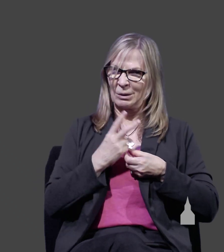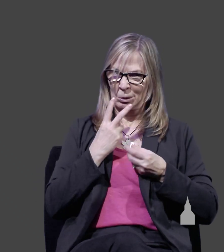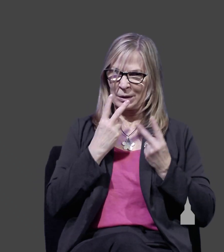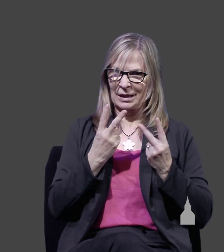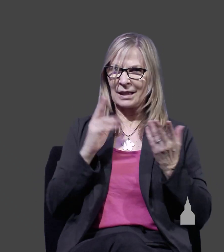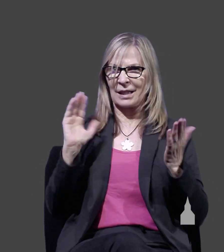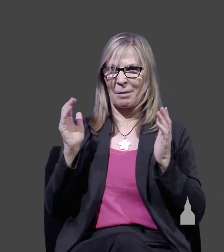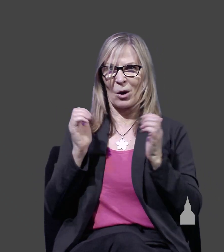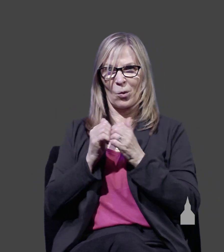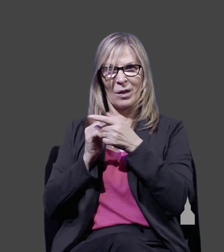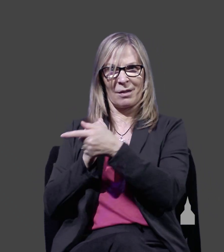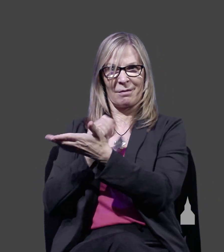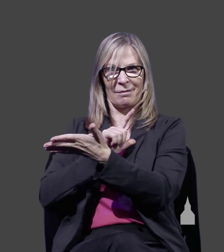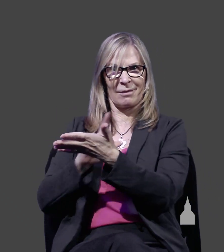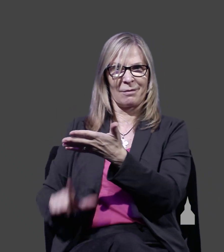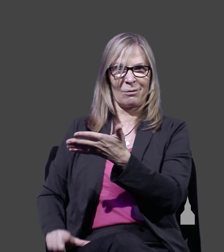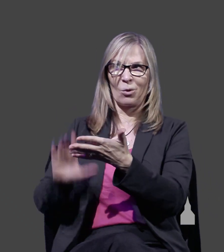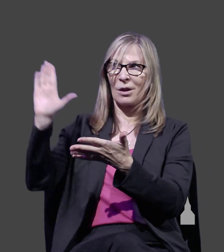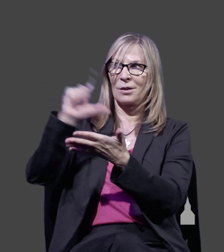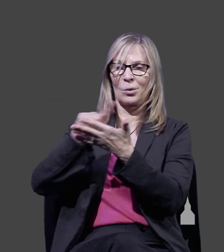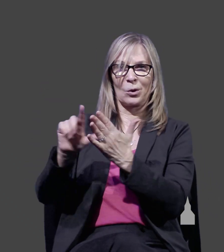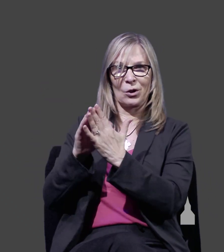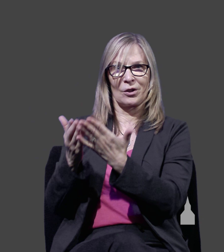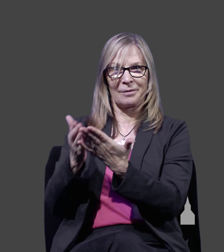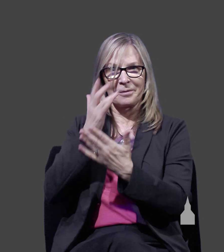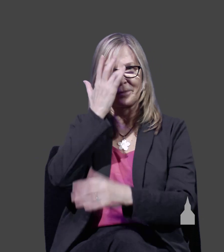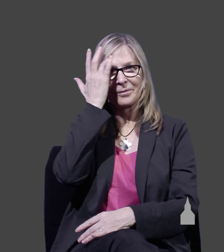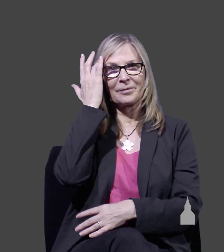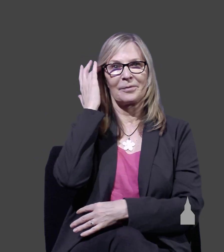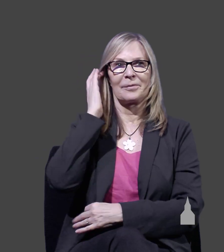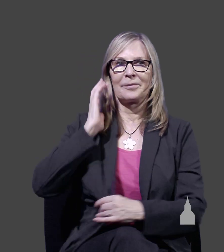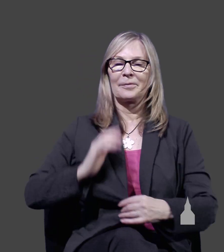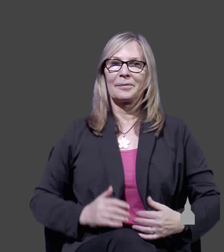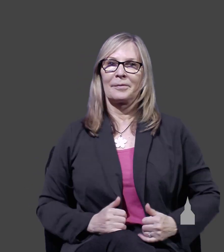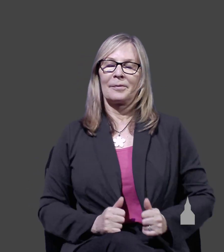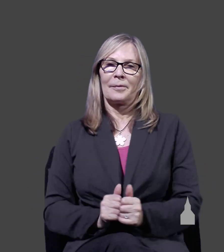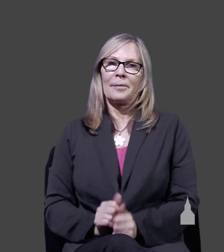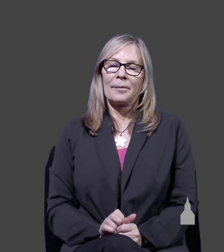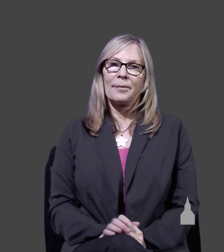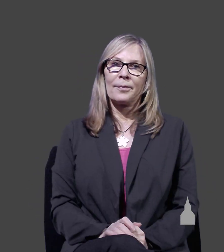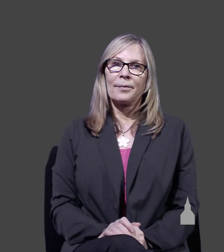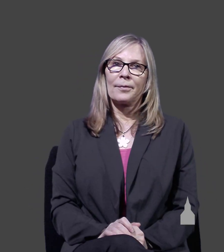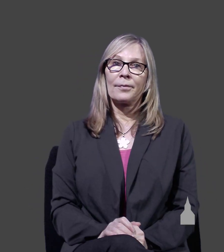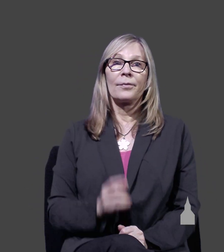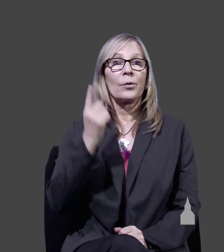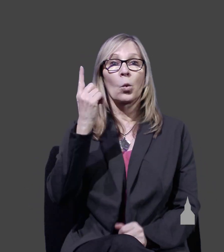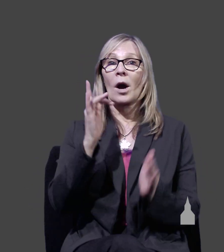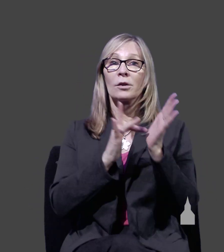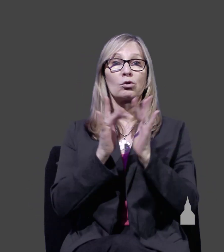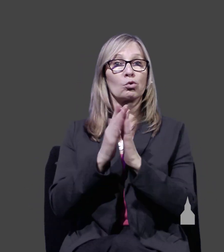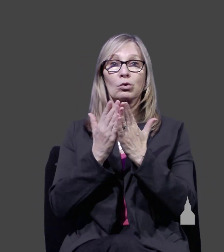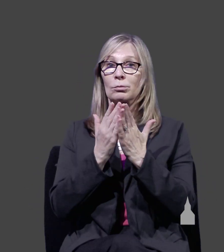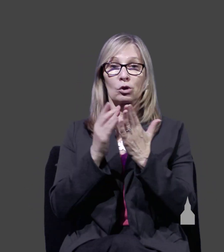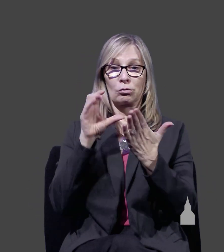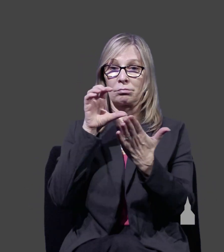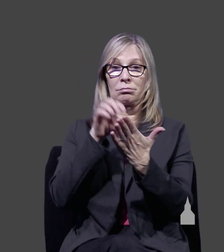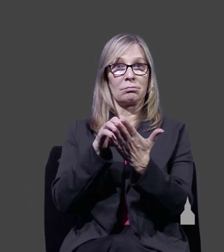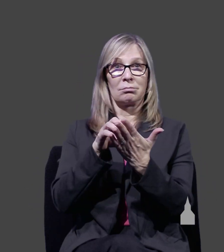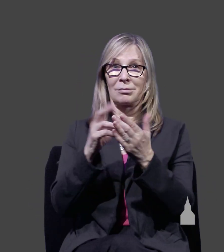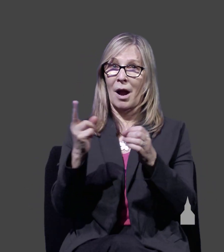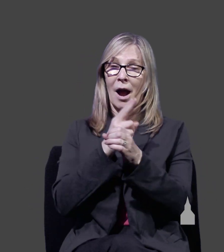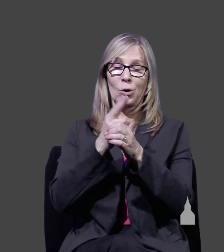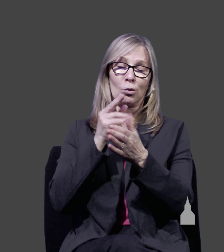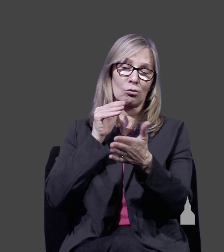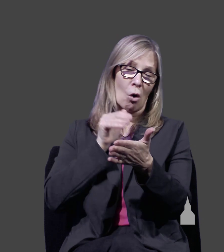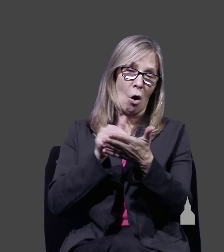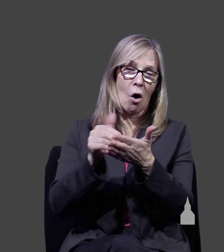is as reflected by the Word of God. One of the scriptures that I use often